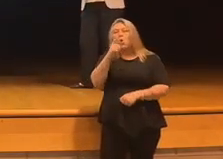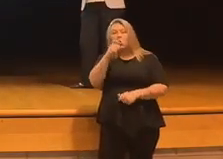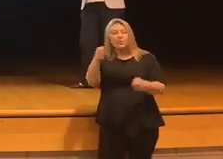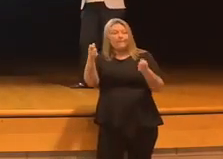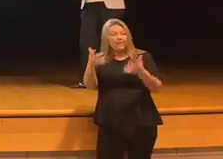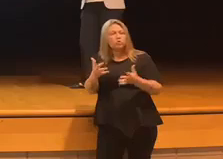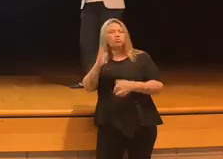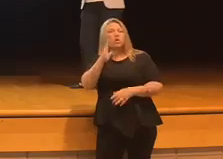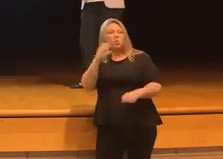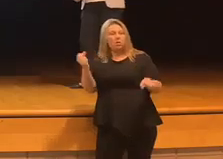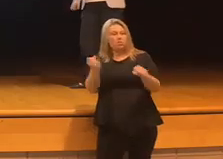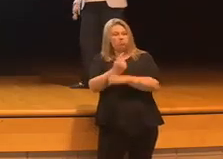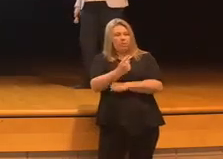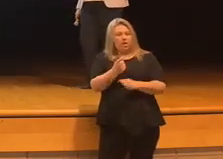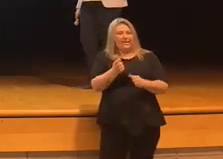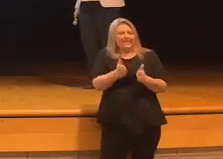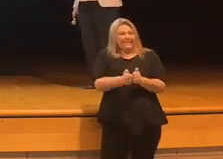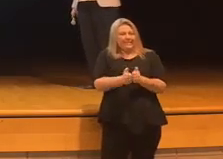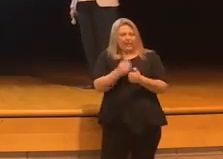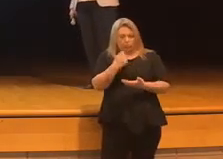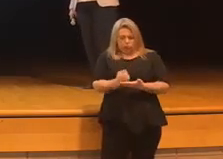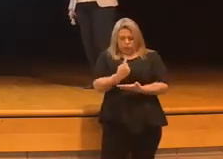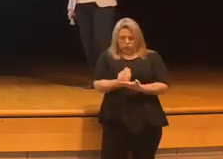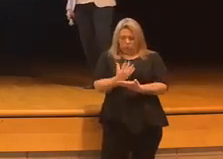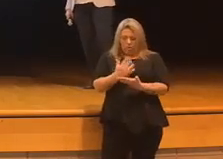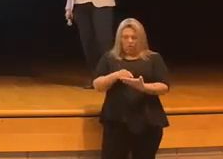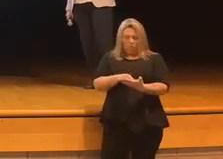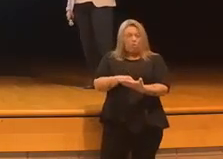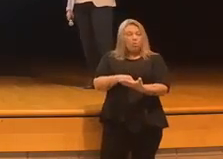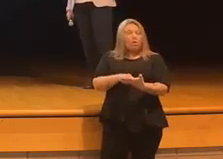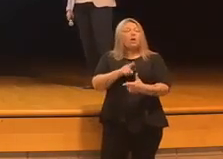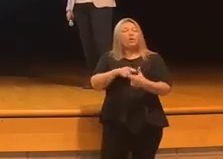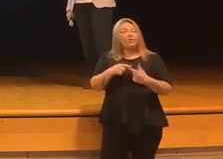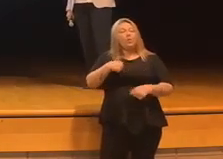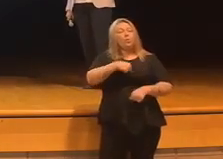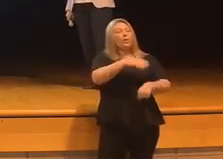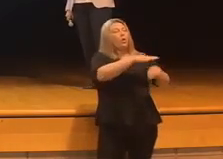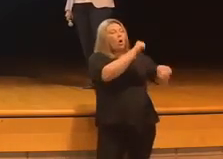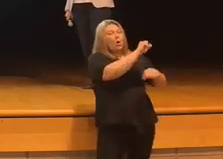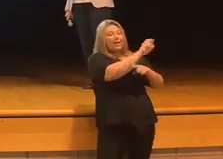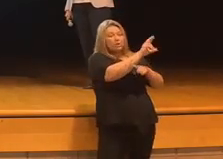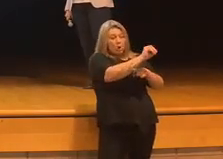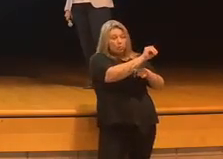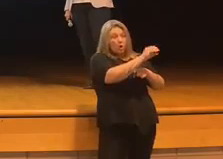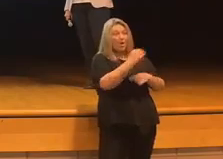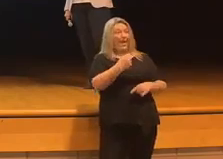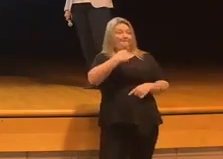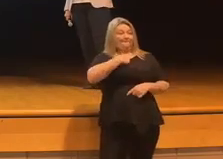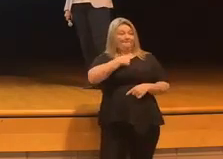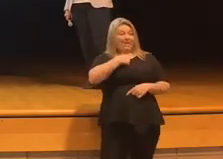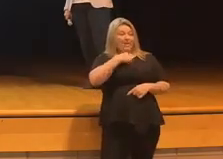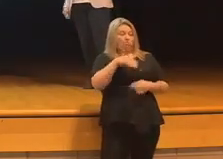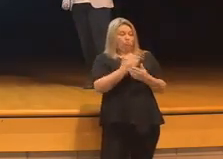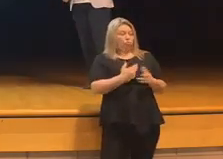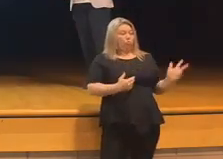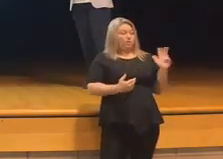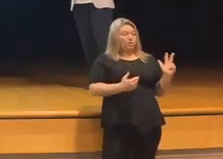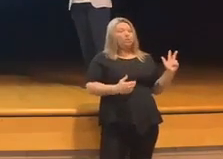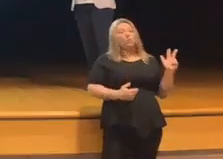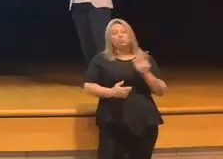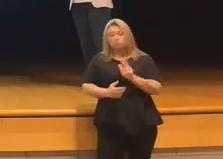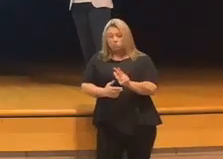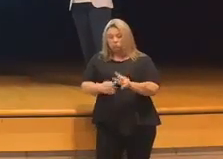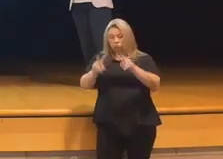comes in. Also goes to guidance counselors, it goes to SROs, and it comes back to me as well, so we follow, make sure things we taken care